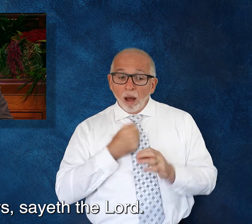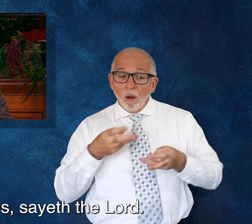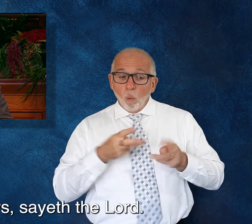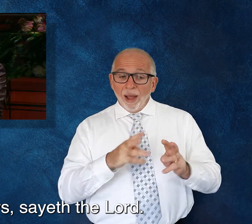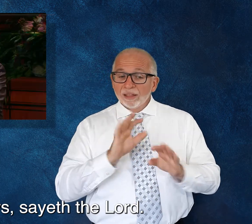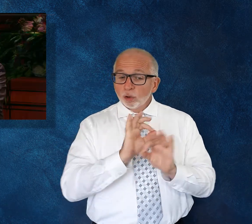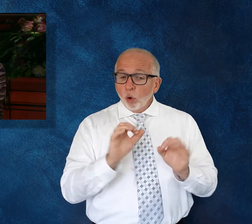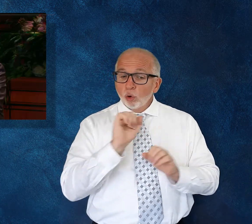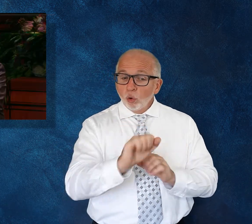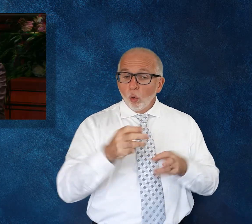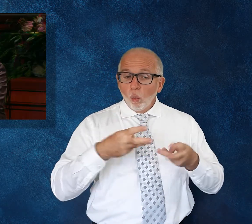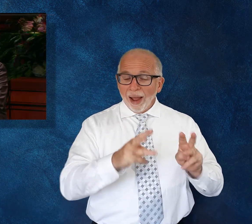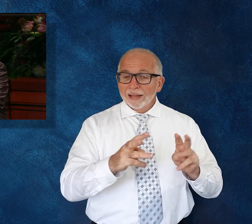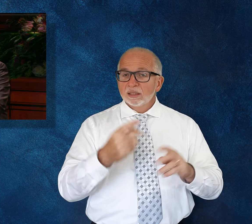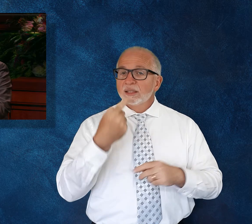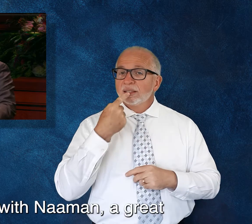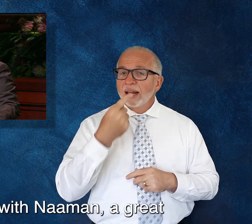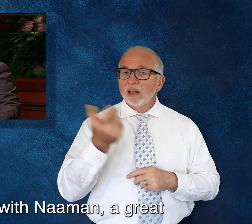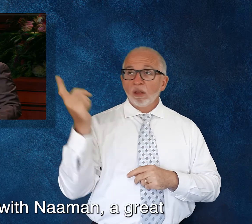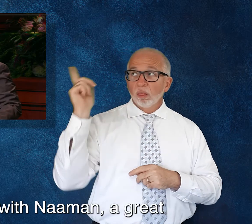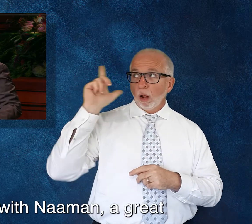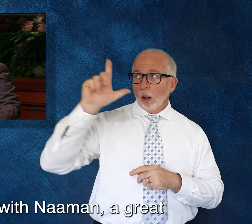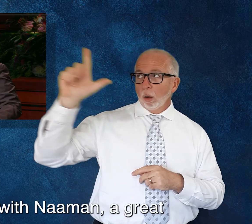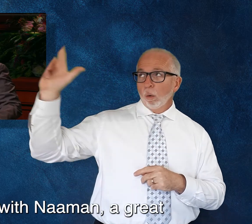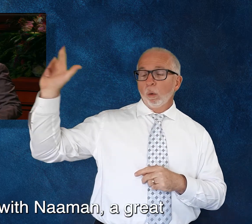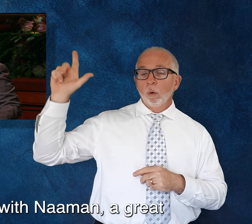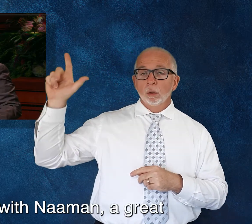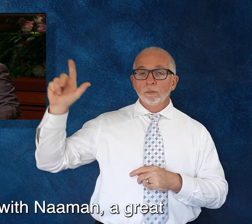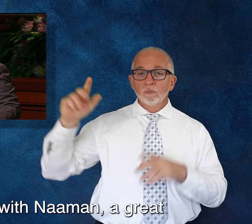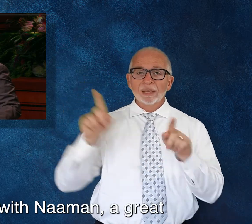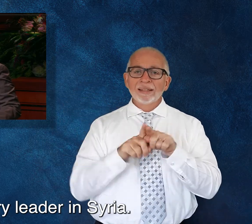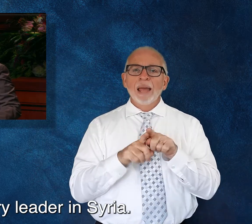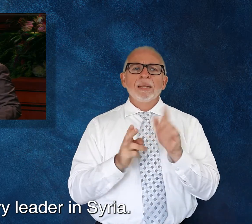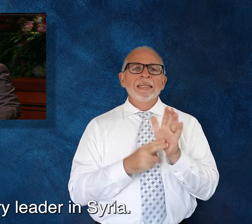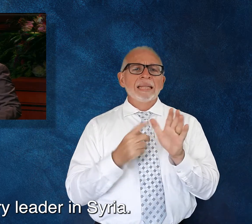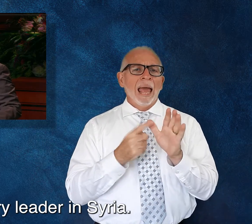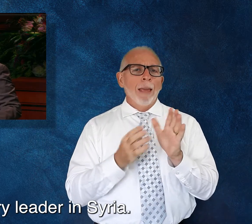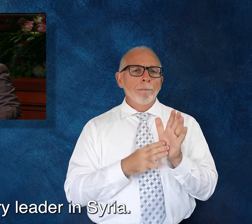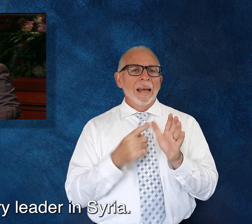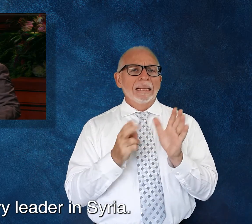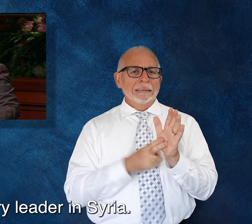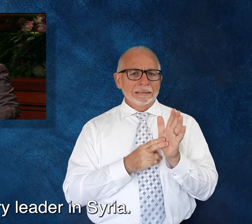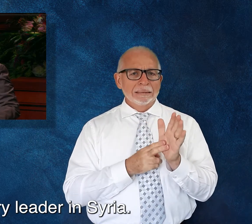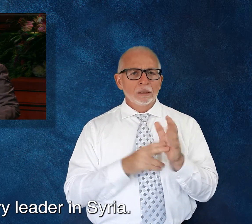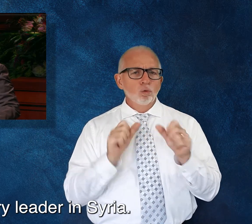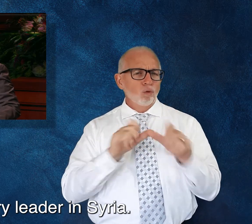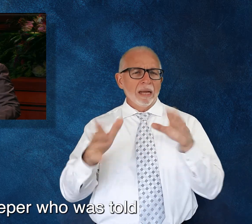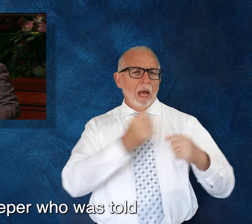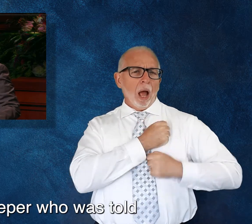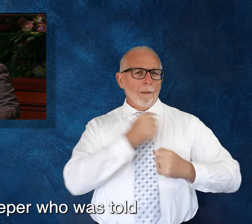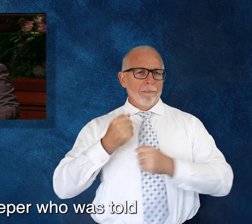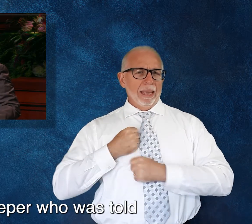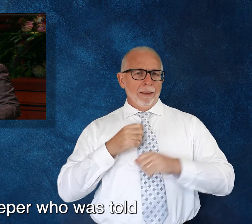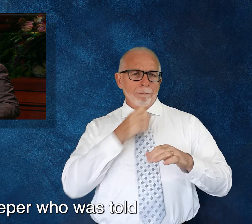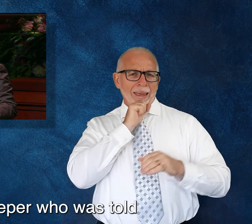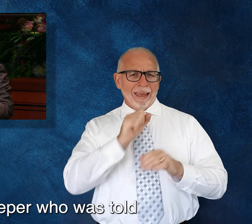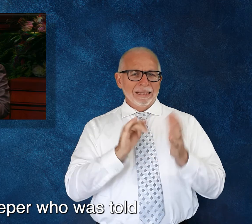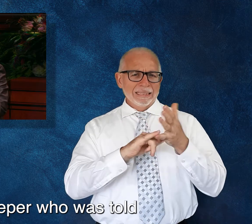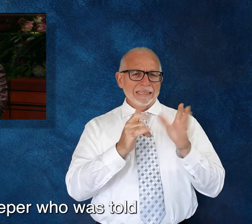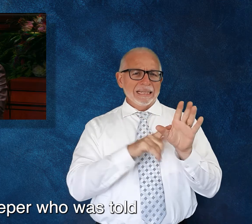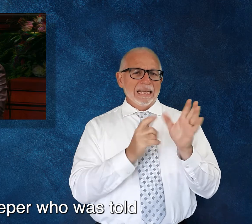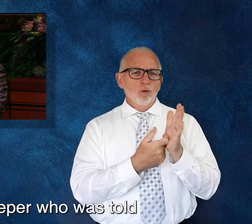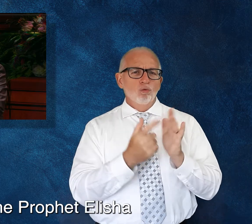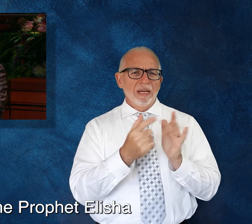saith the Lord. So it was with Naaman, a great military leader in Syria, yet a leper